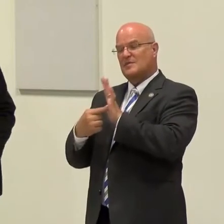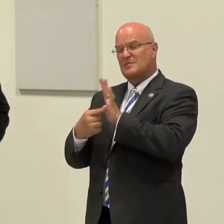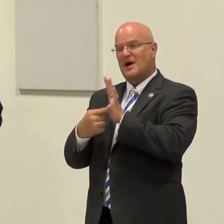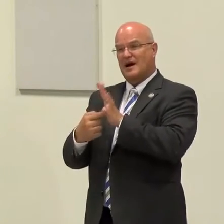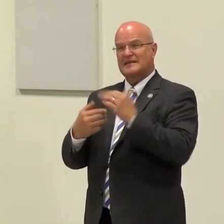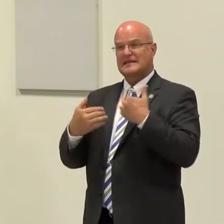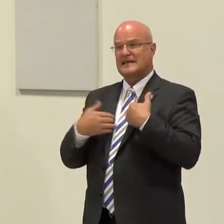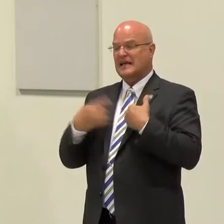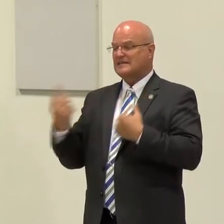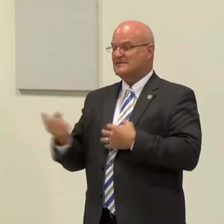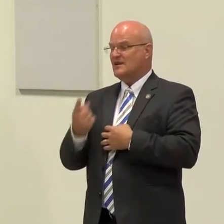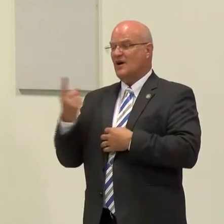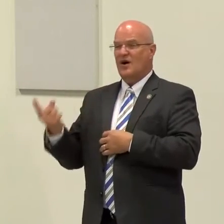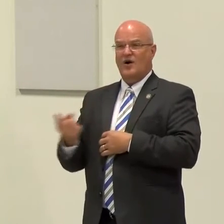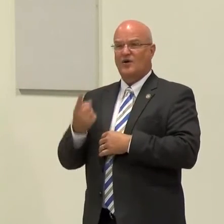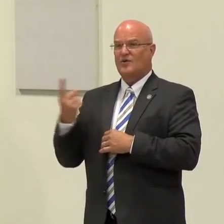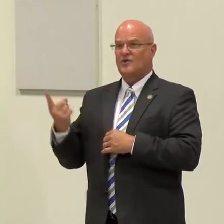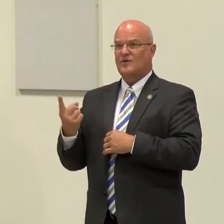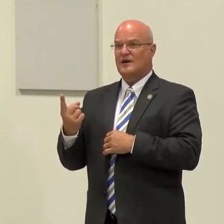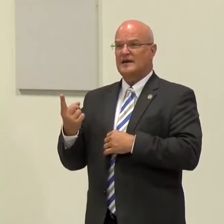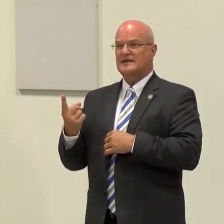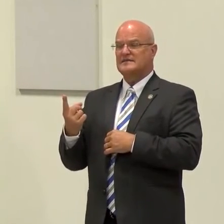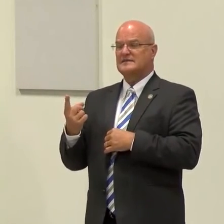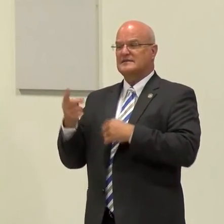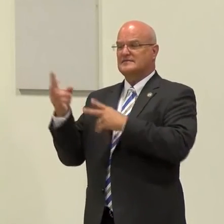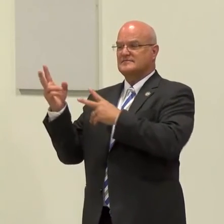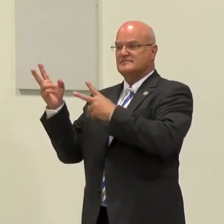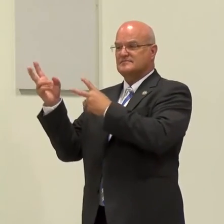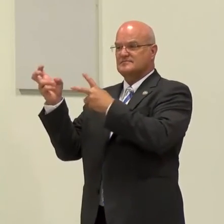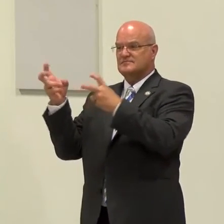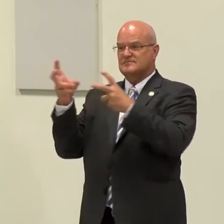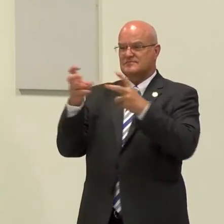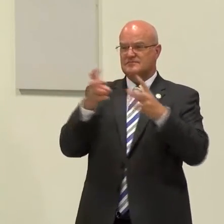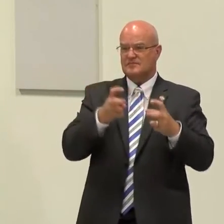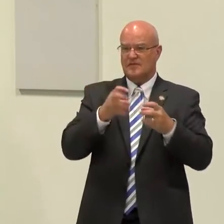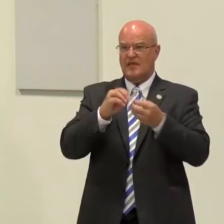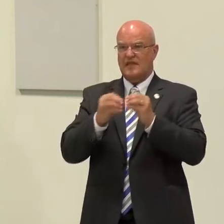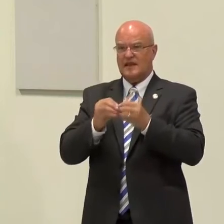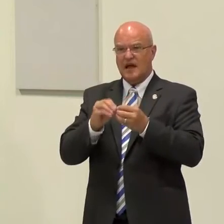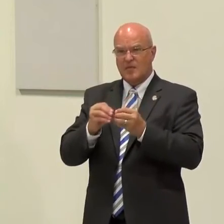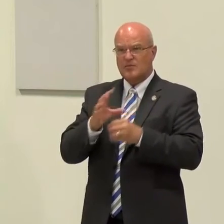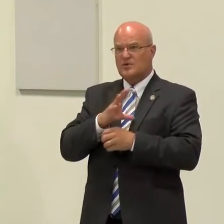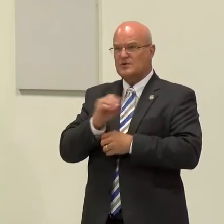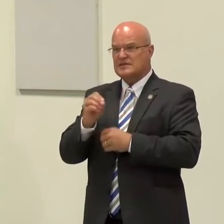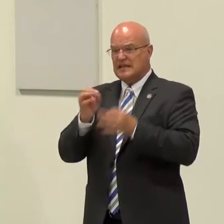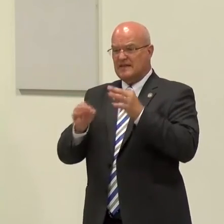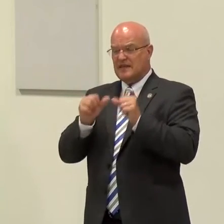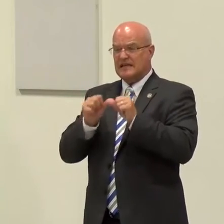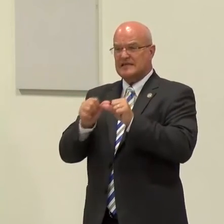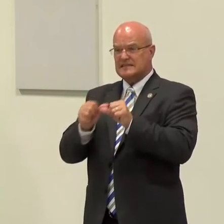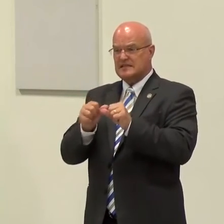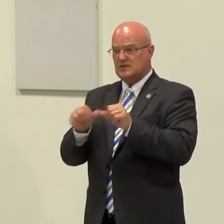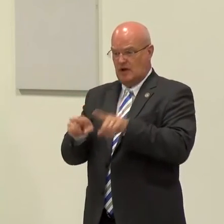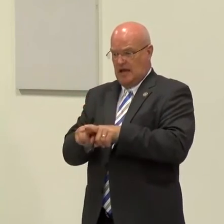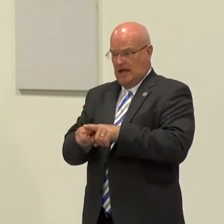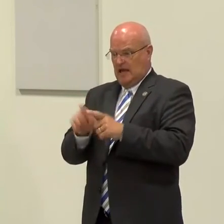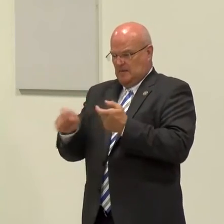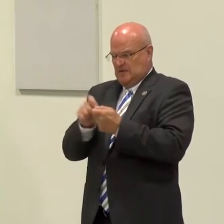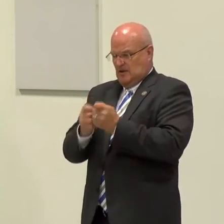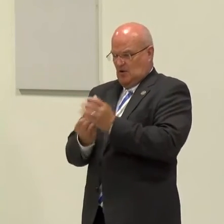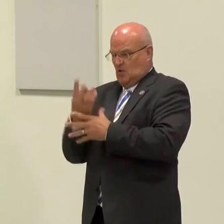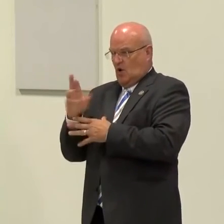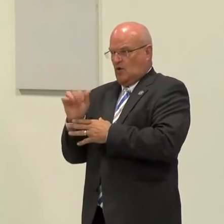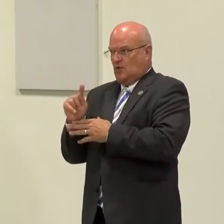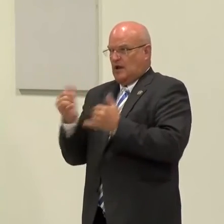modeling has always extrapolated, the numbers, and if they continue at the particular